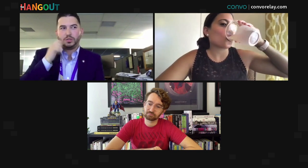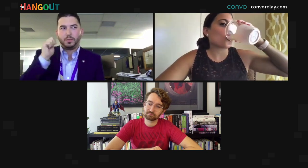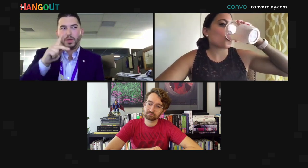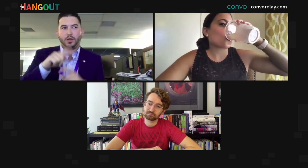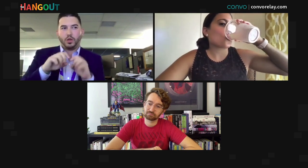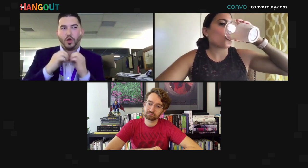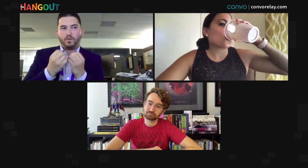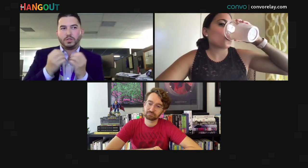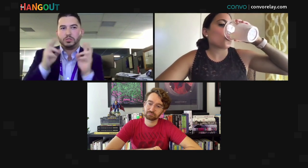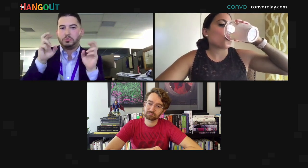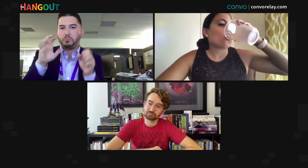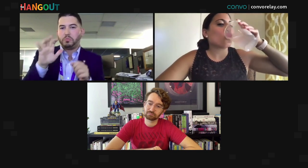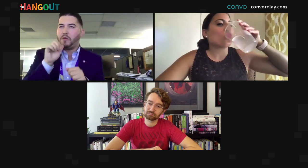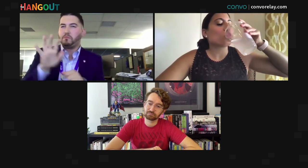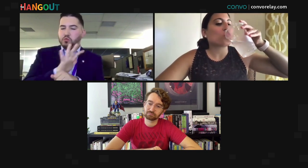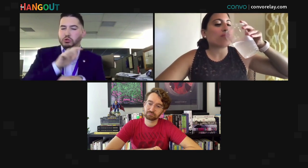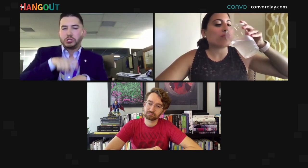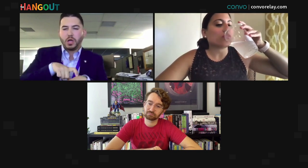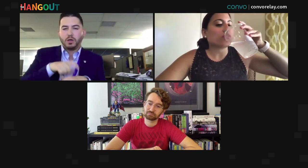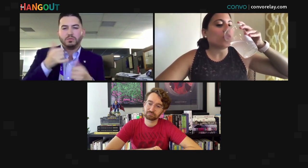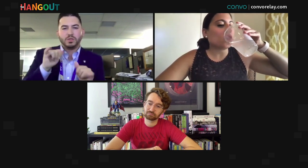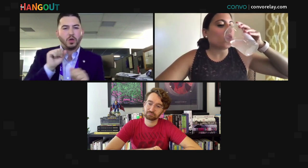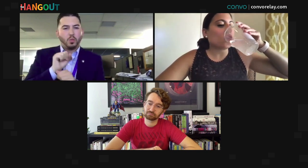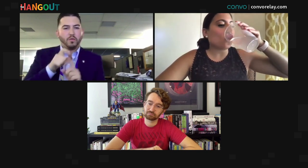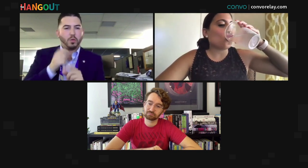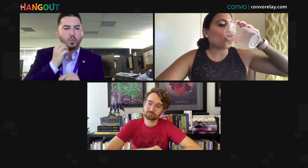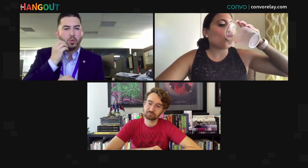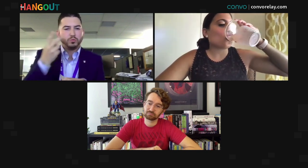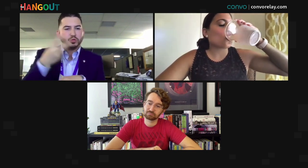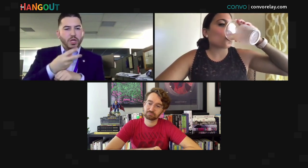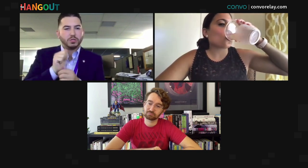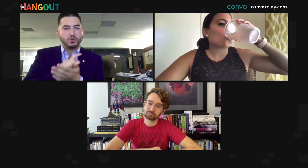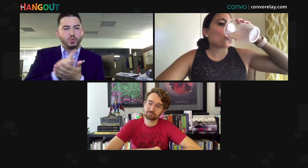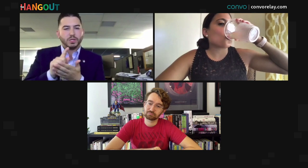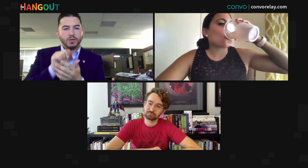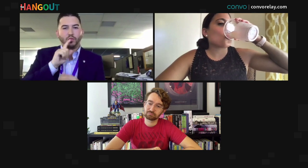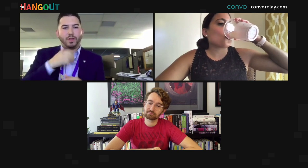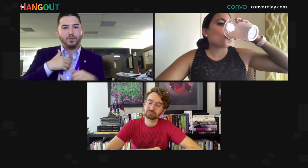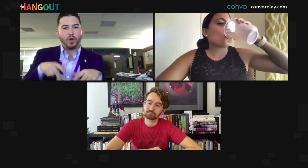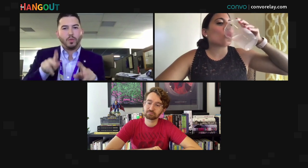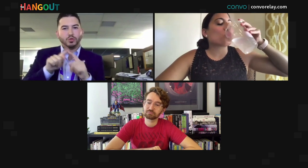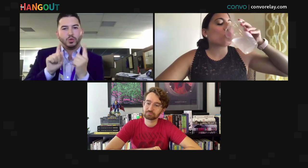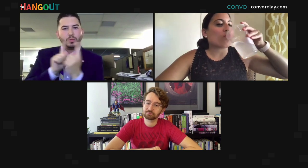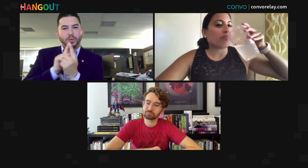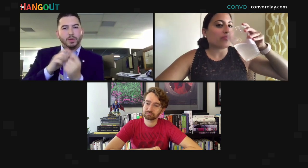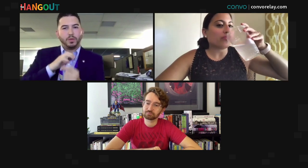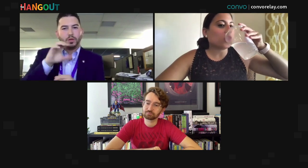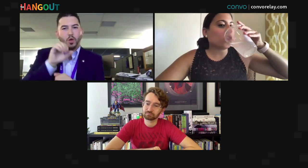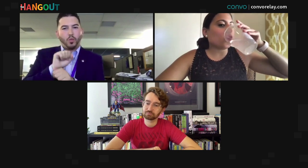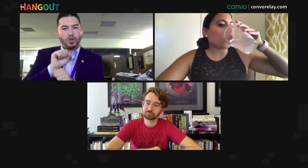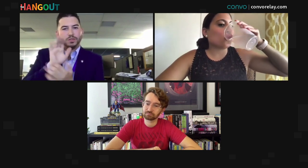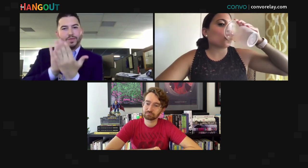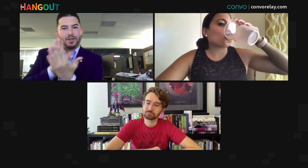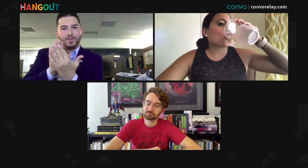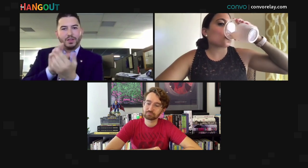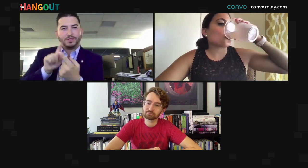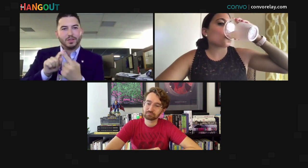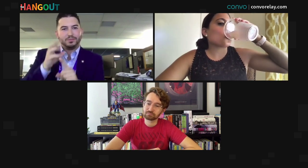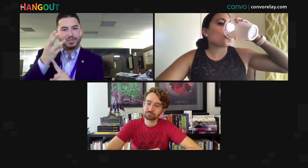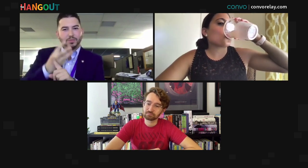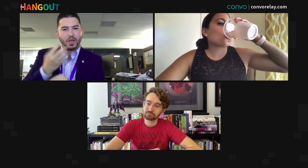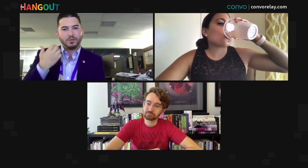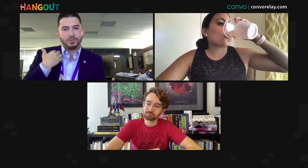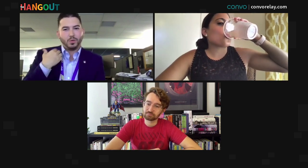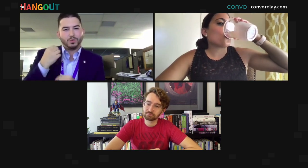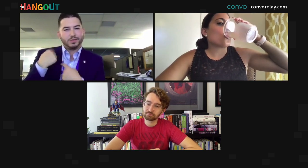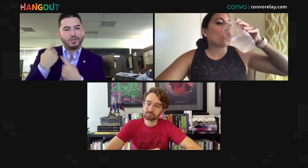working for Alaska Airlines for about a year, I've been back to the office, not full time, but I'm still working from home 2 days a week. I've had the opportunity to meet